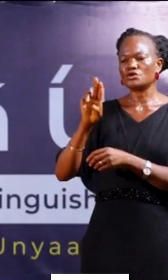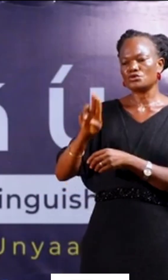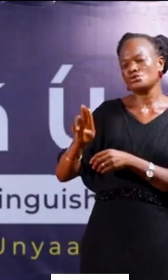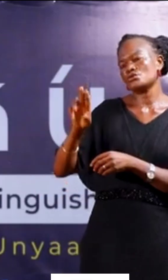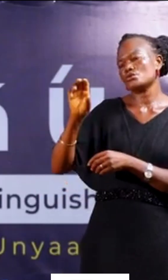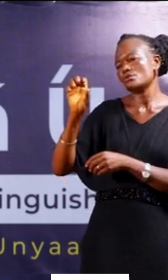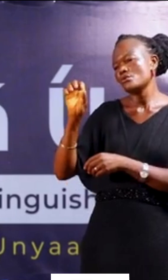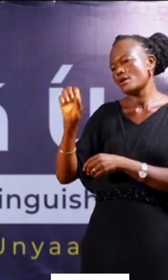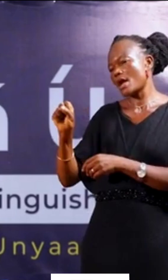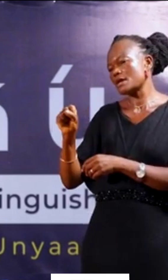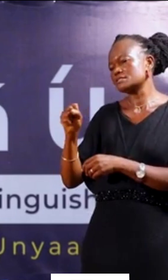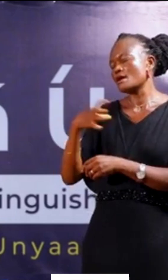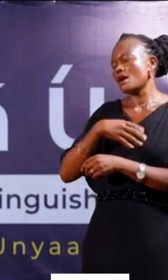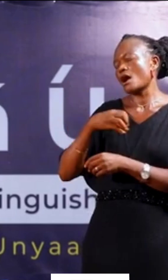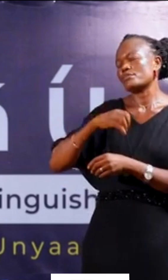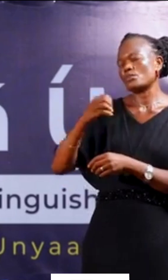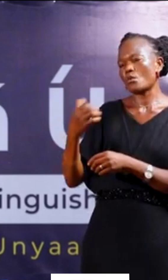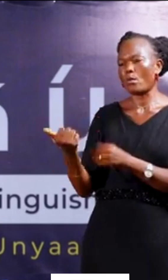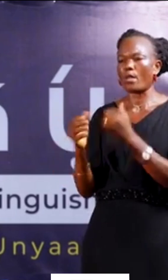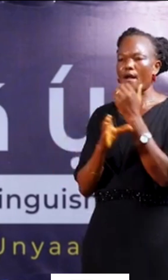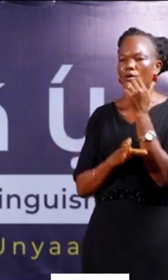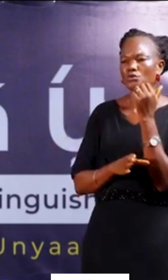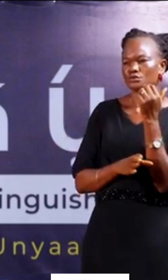States and the Caribbeans,